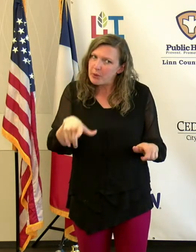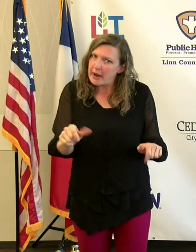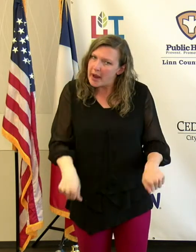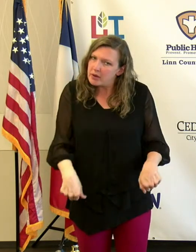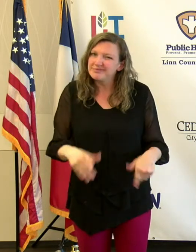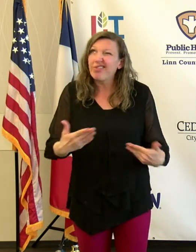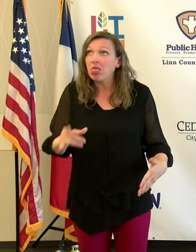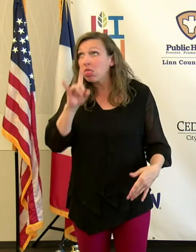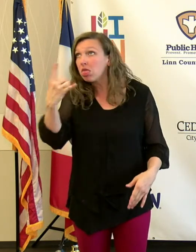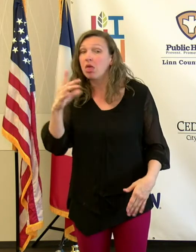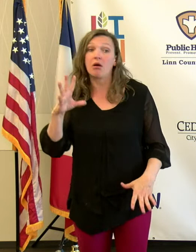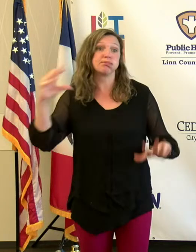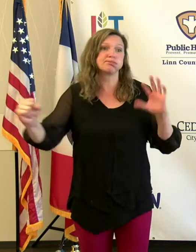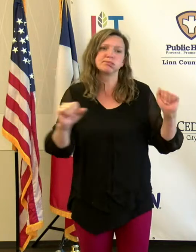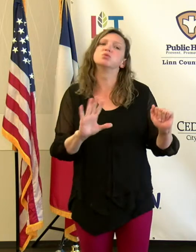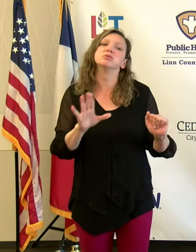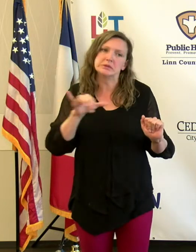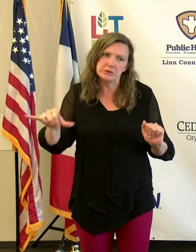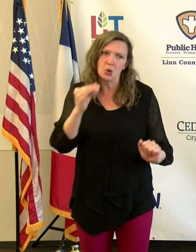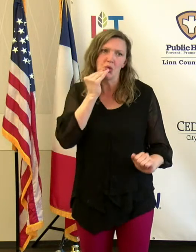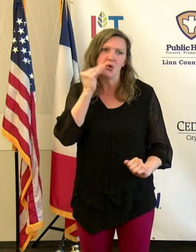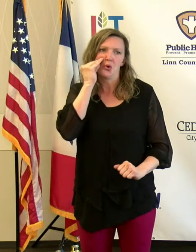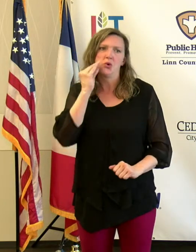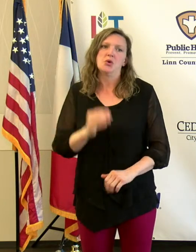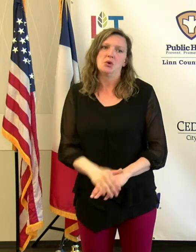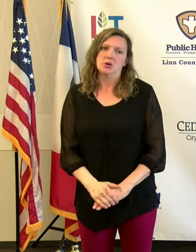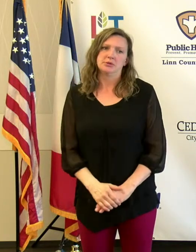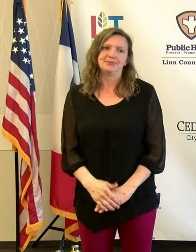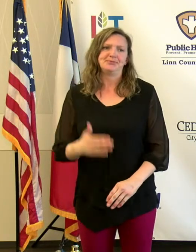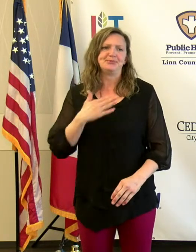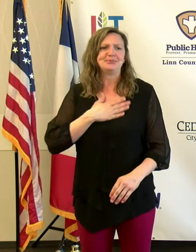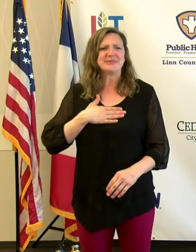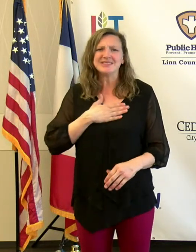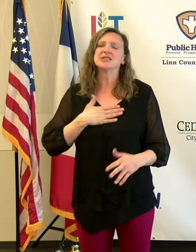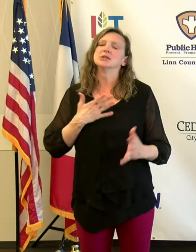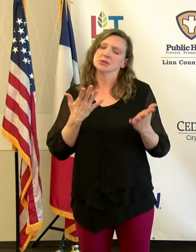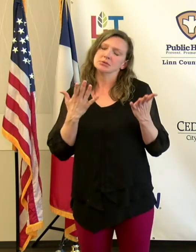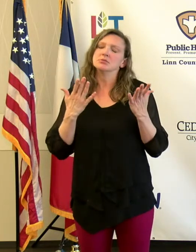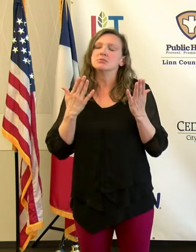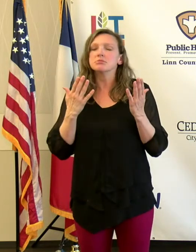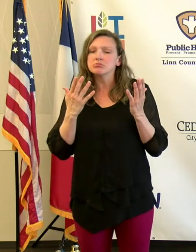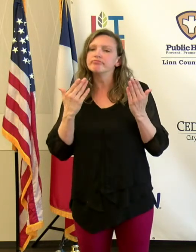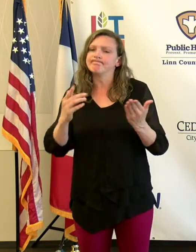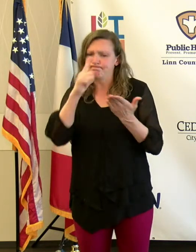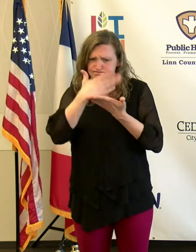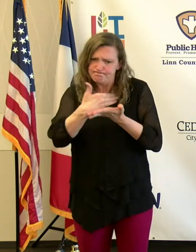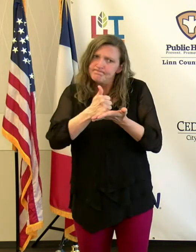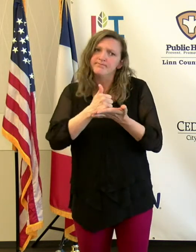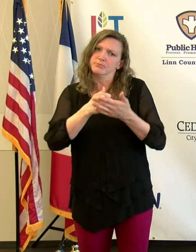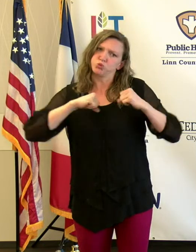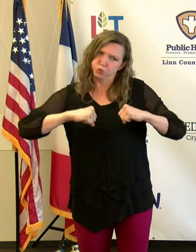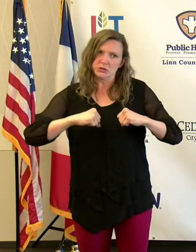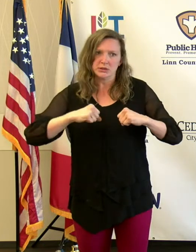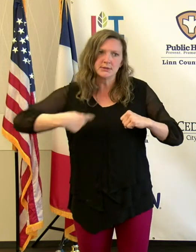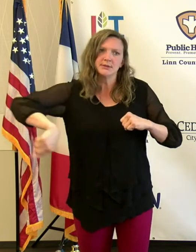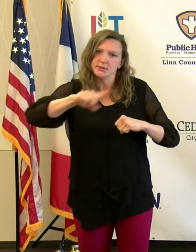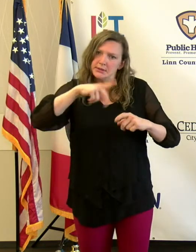for our community. So I encourage everyone to do what you can, do the right thing, stay safe. Thank you.